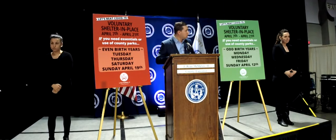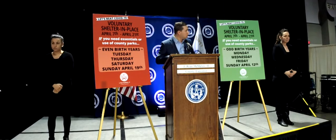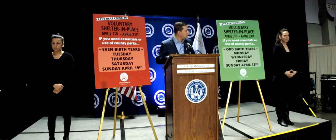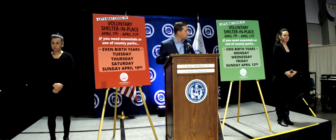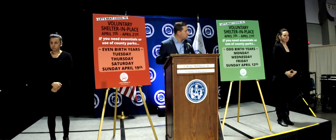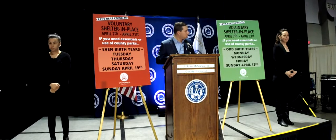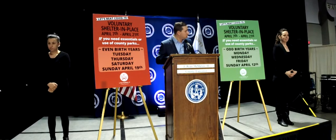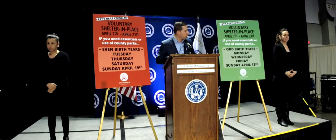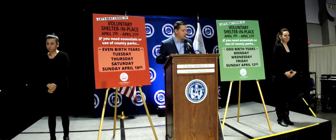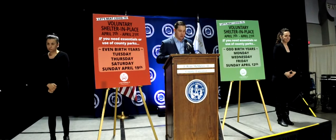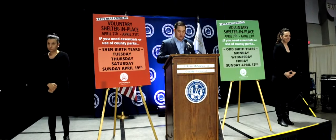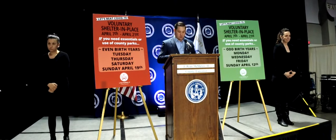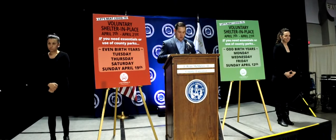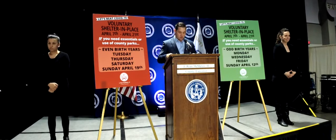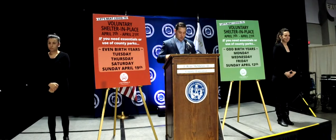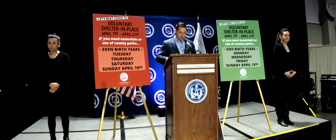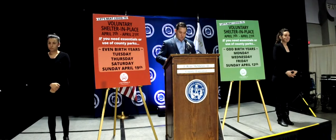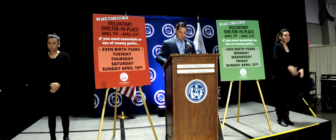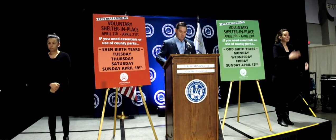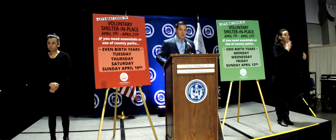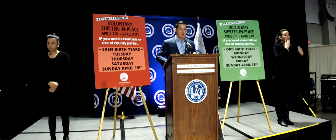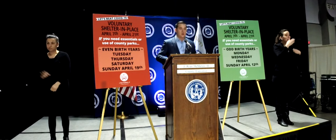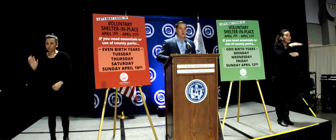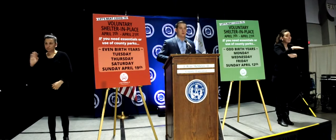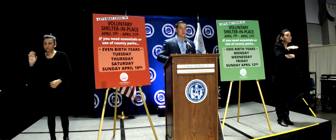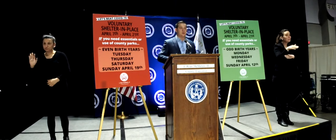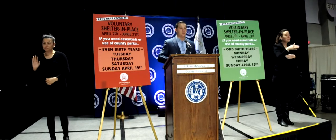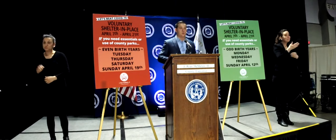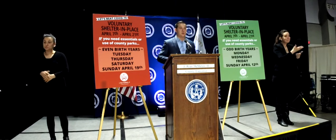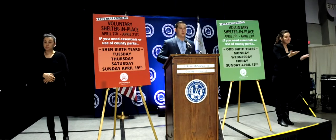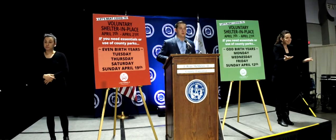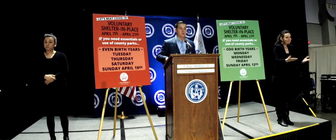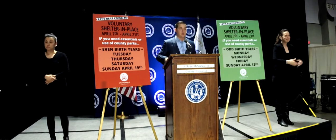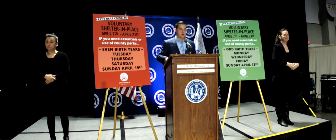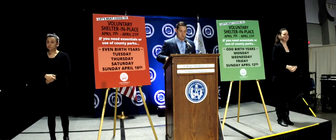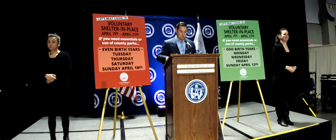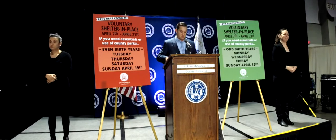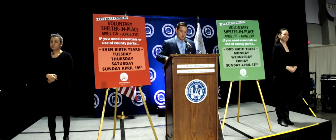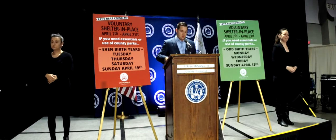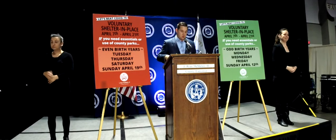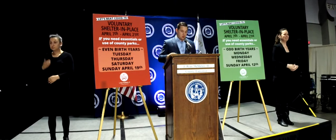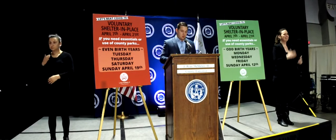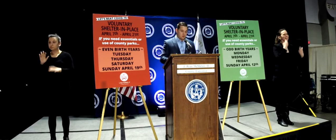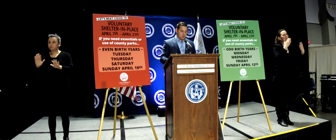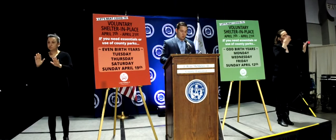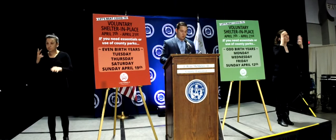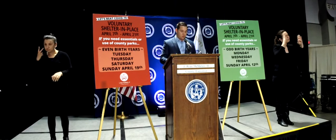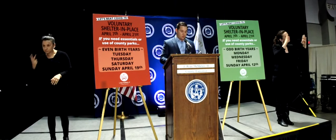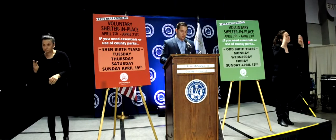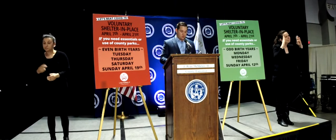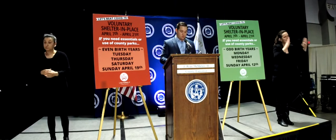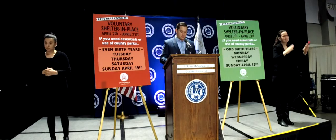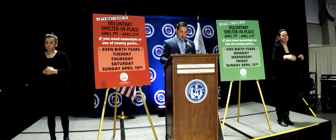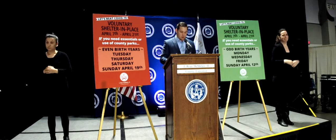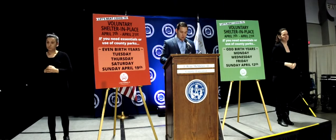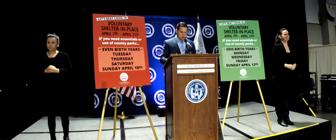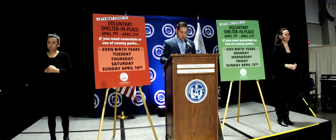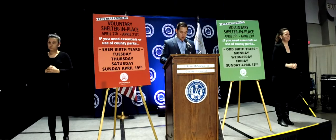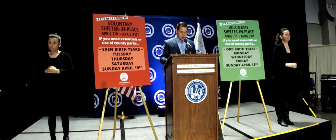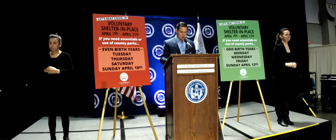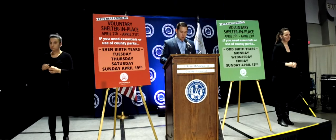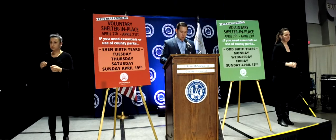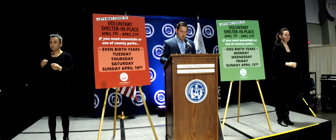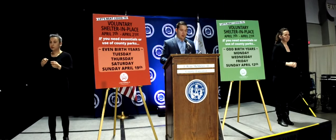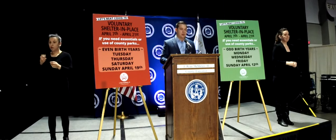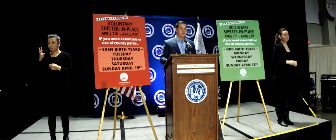Okay. Good afternoon, everybody. Thank you for being here today. Let's go over some data